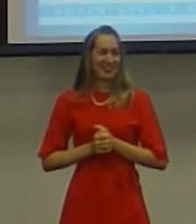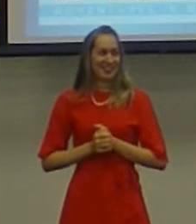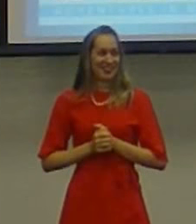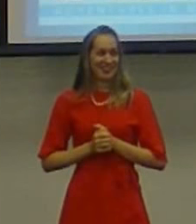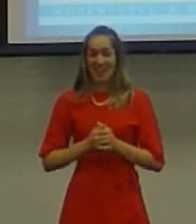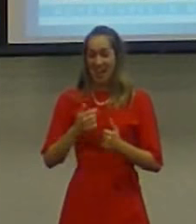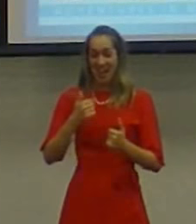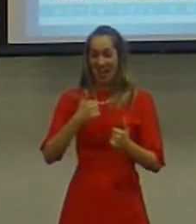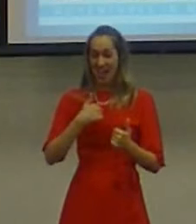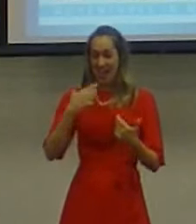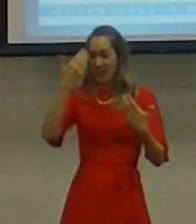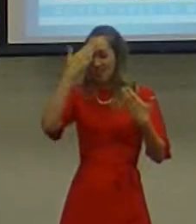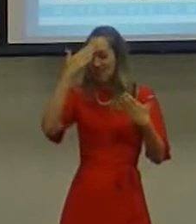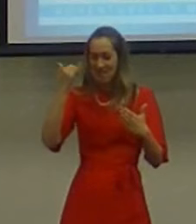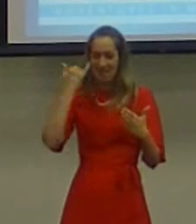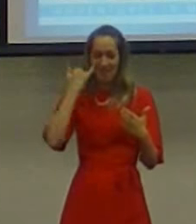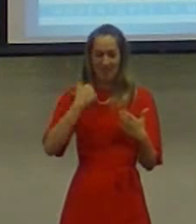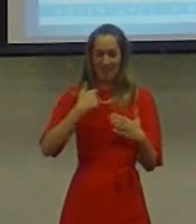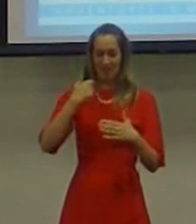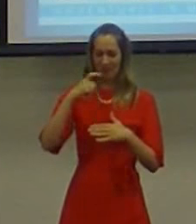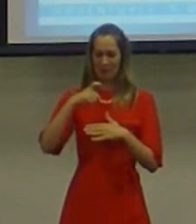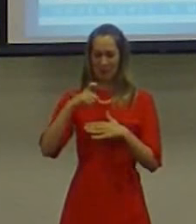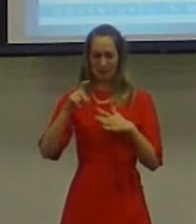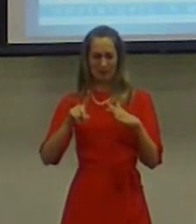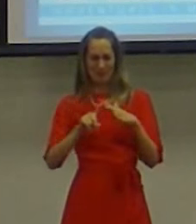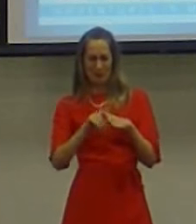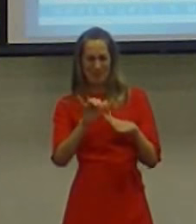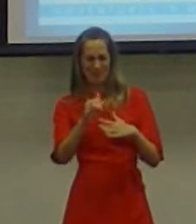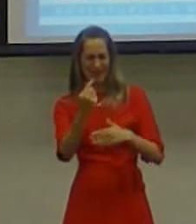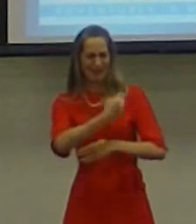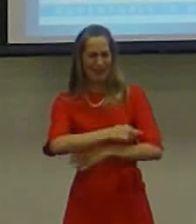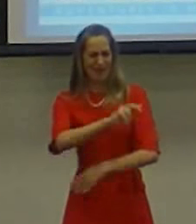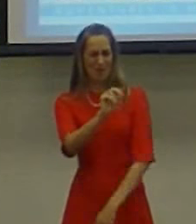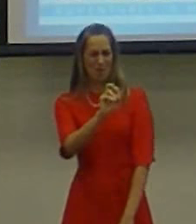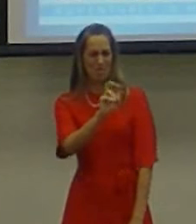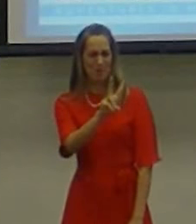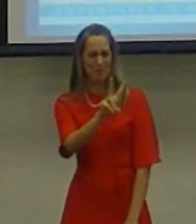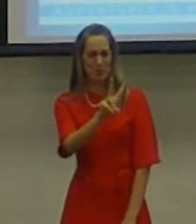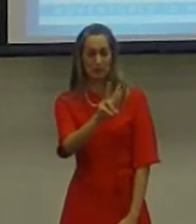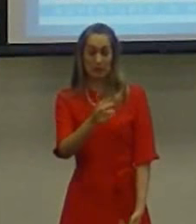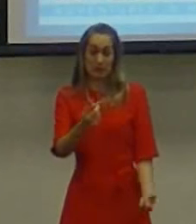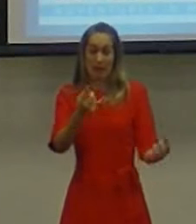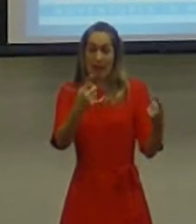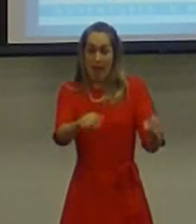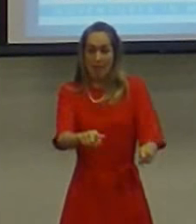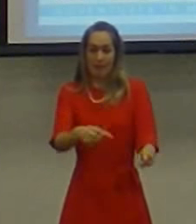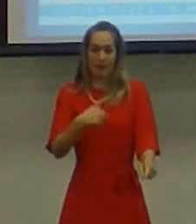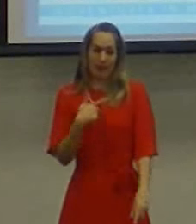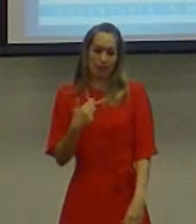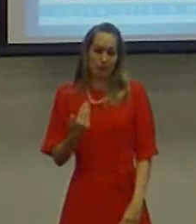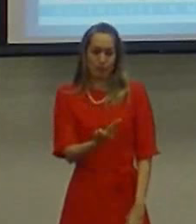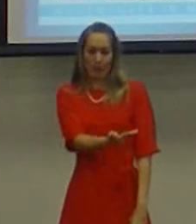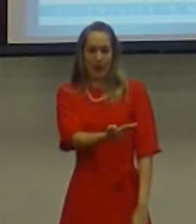I don't even know if I was actually supposed to be there that day in November. It was just happen chance that I was actually there. I showed up on the right day at the right